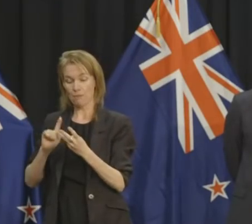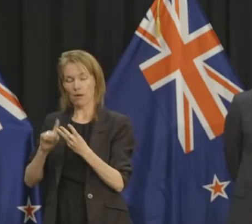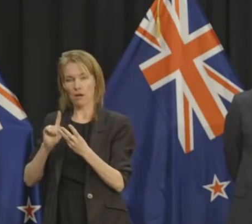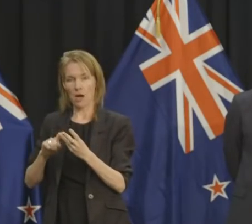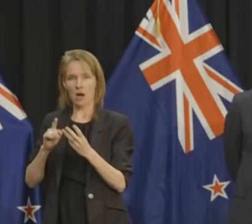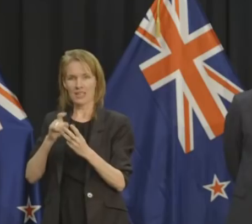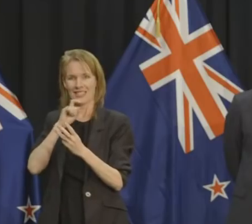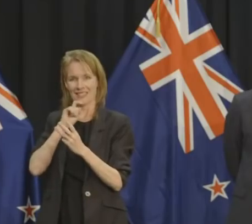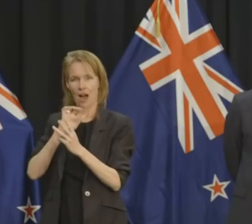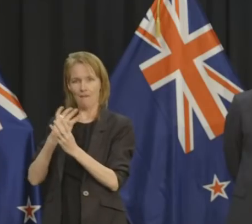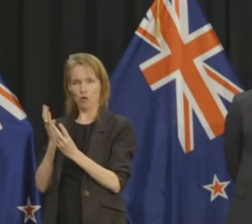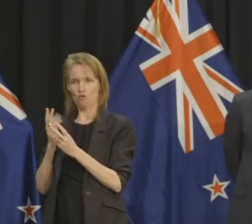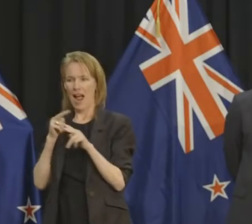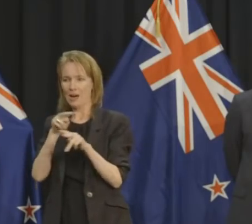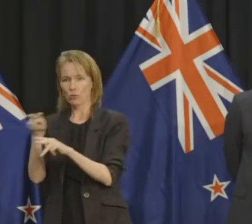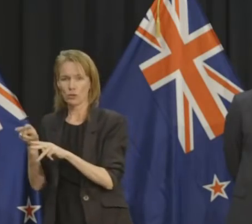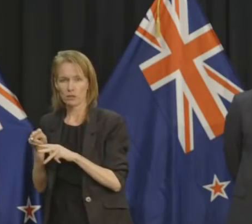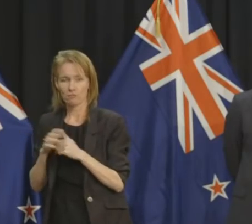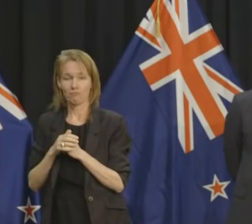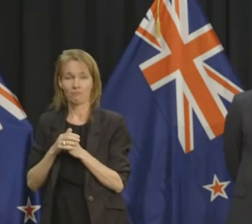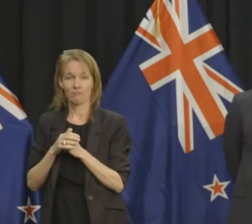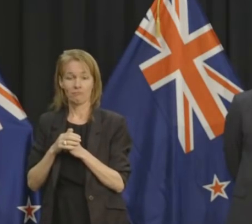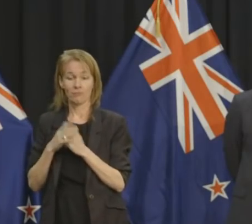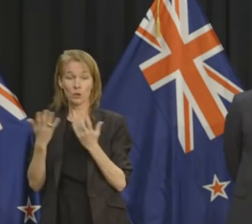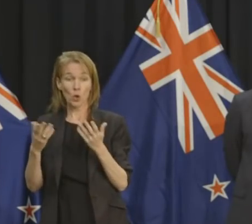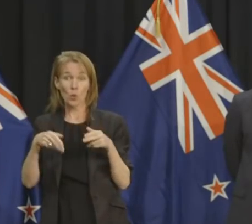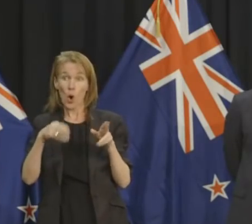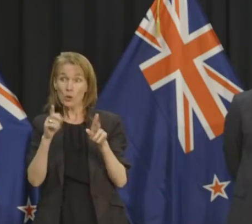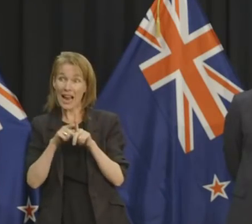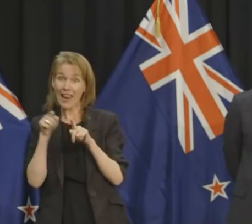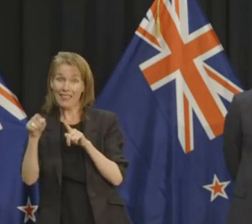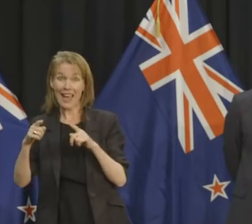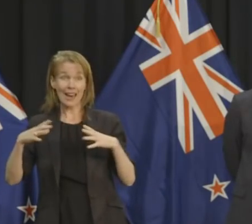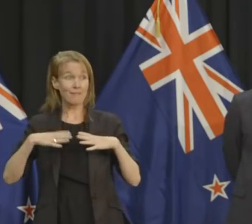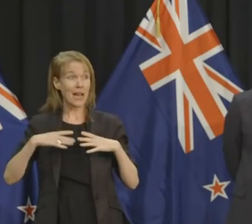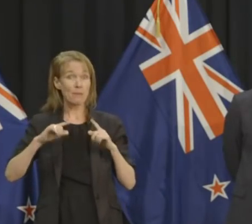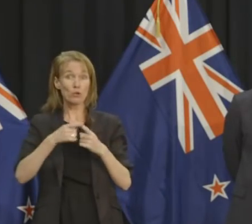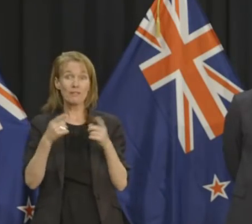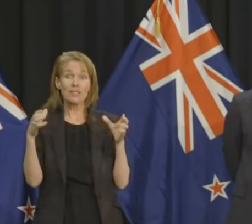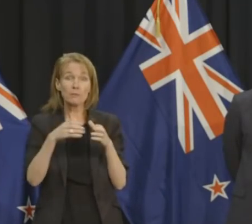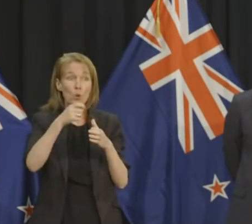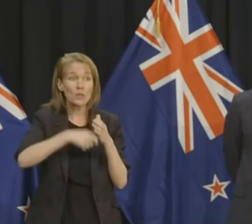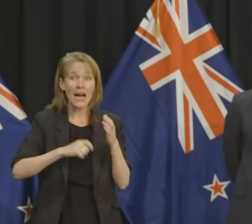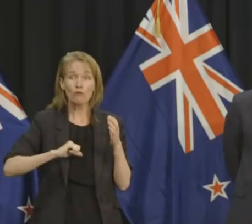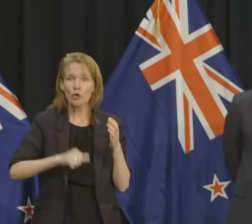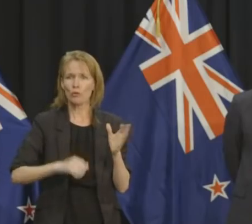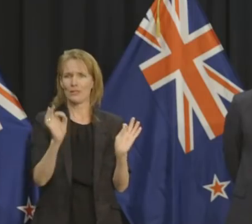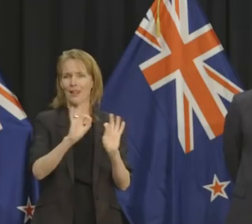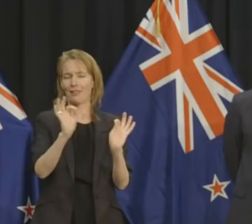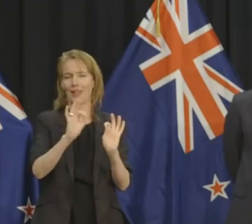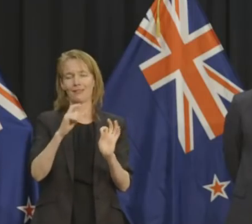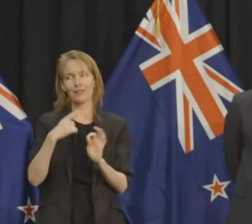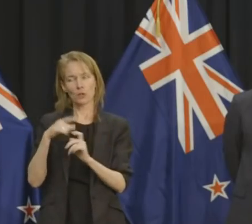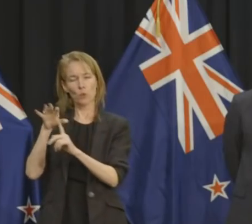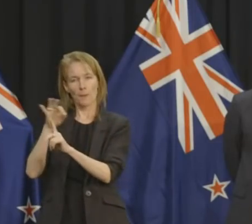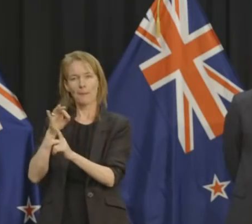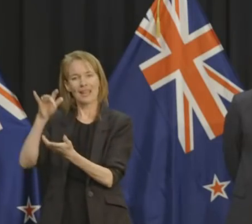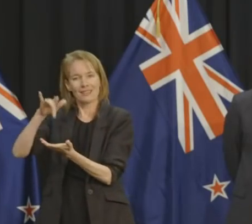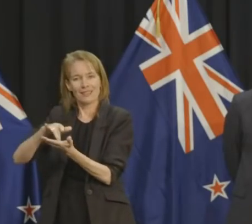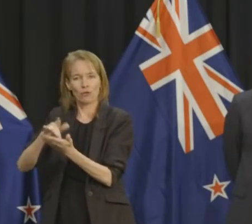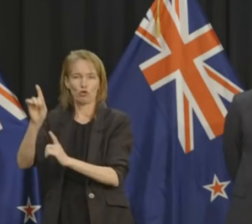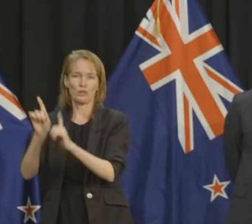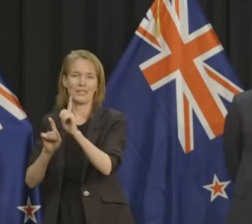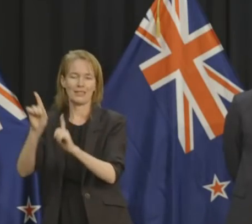simply, those facilities aren't available out in the countryside. So regardless, the current regime requires us to use